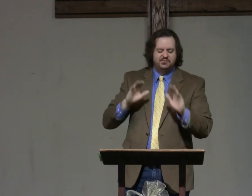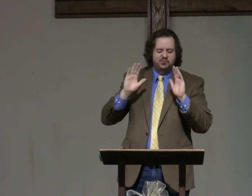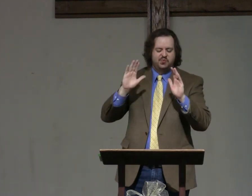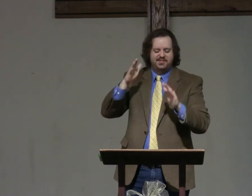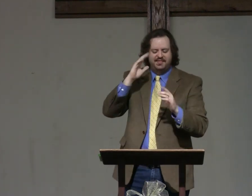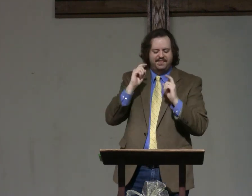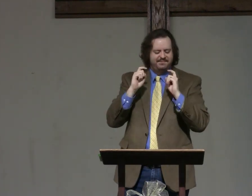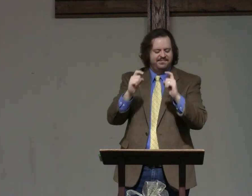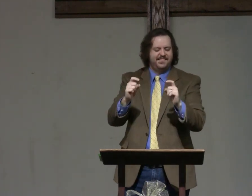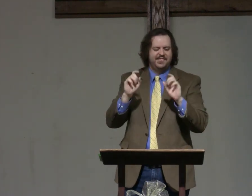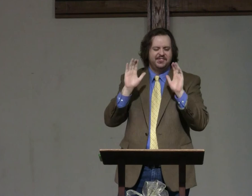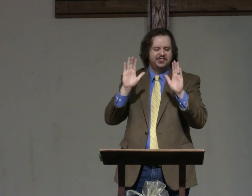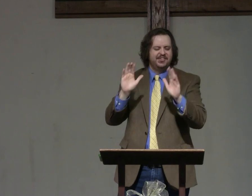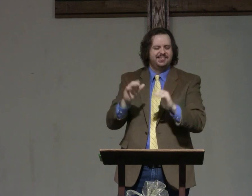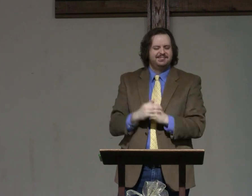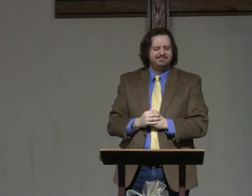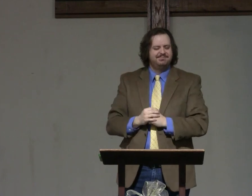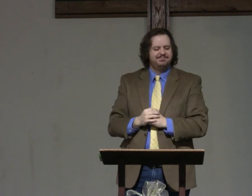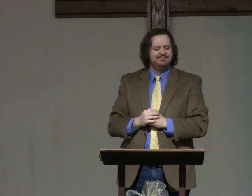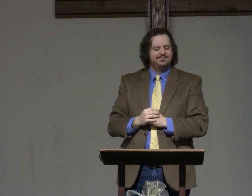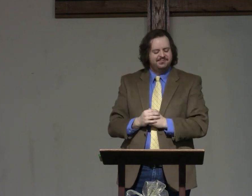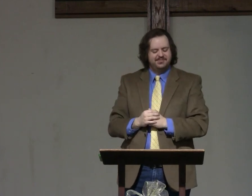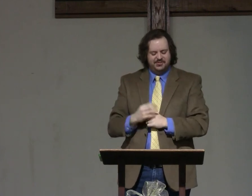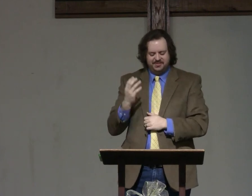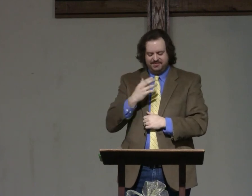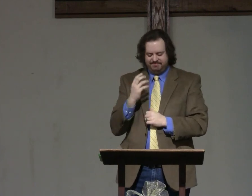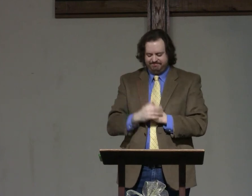you. It's a wonderful gift.